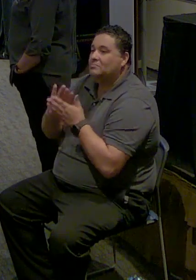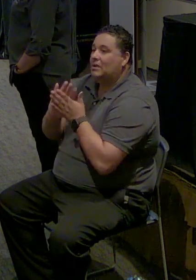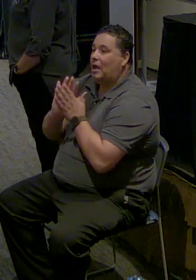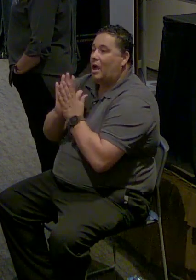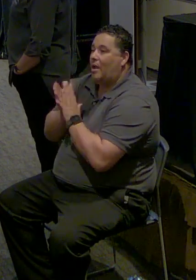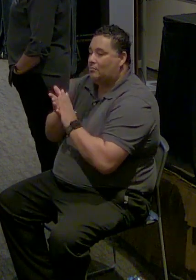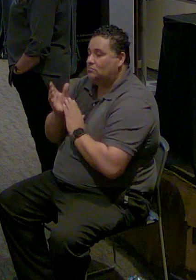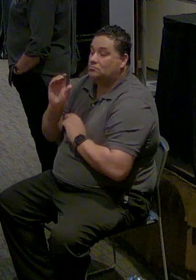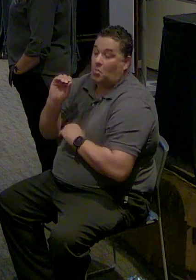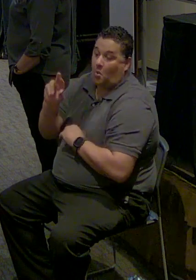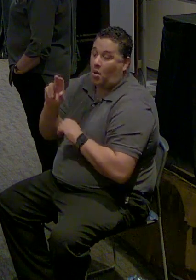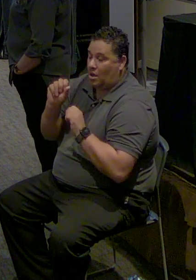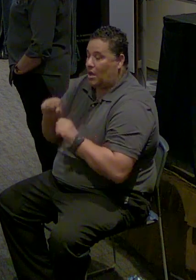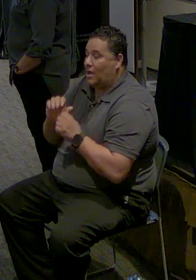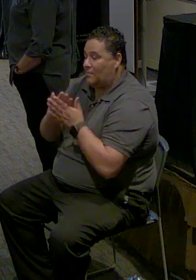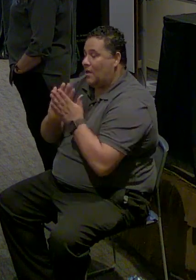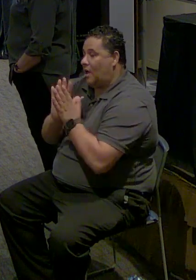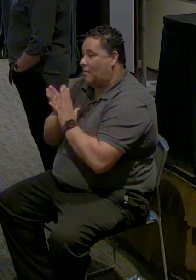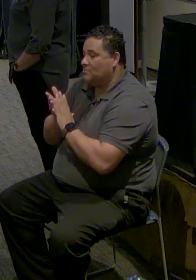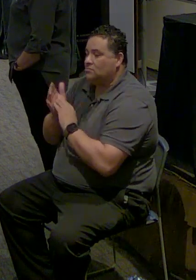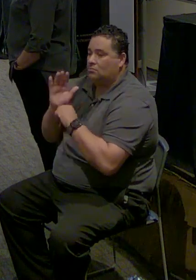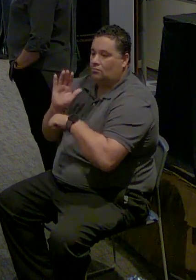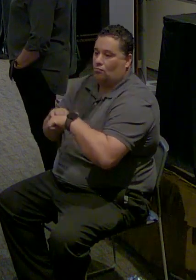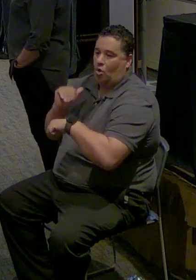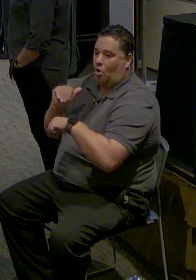become a call to action,